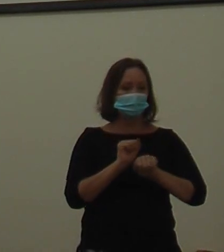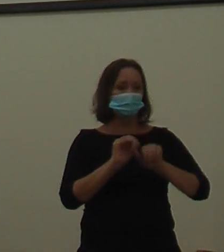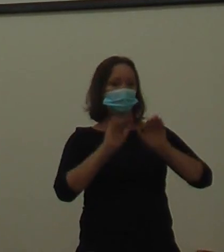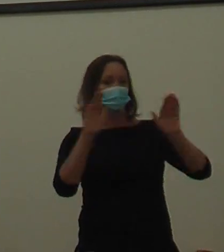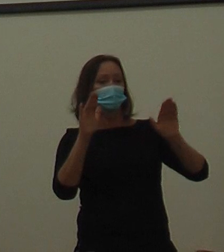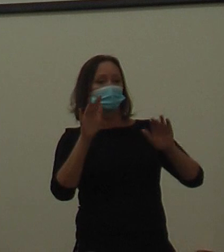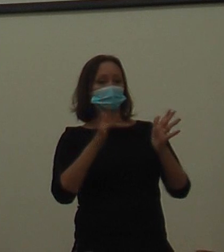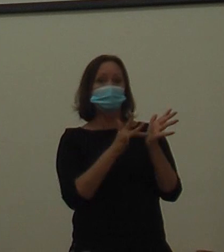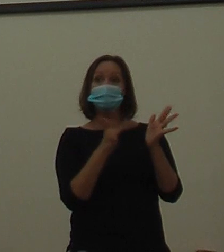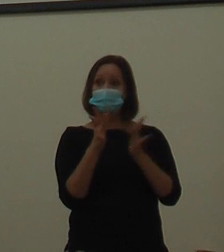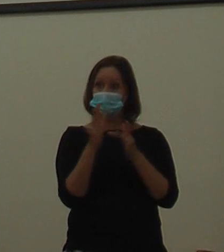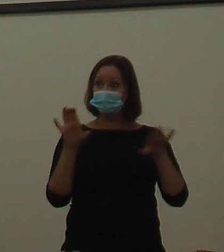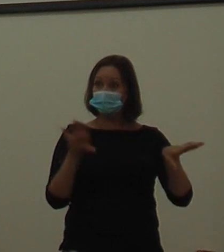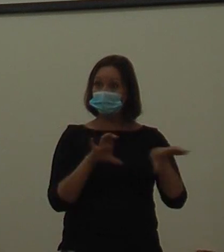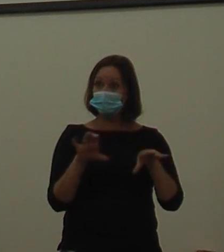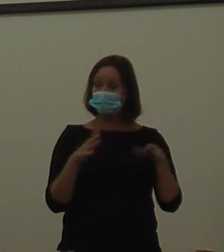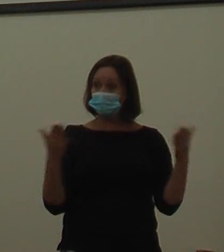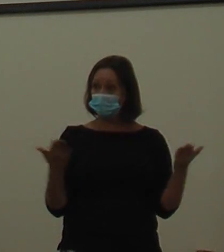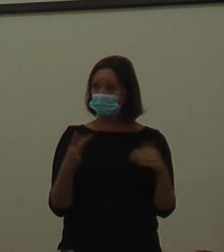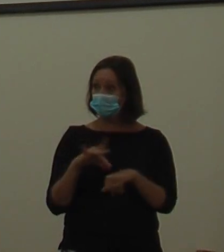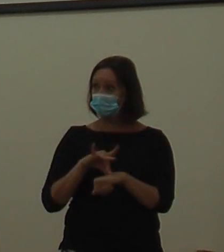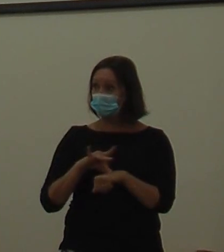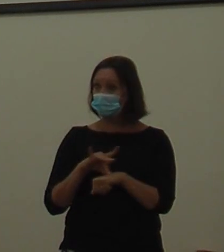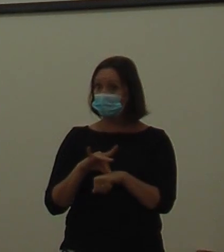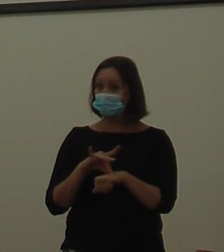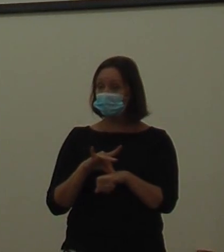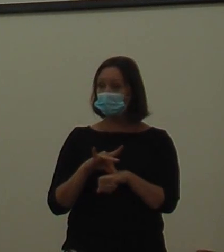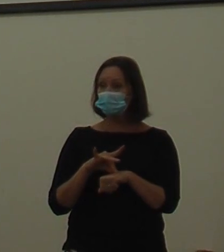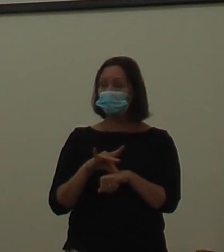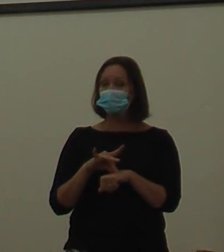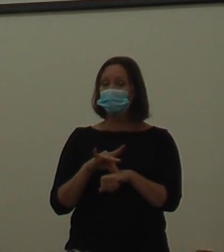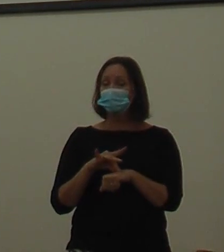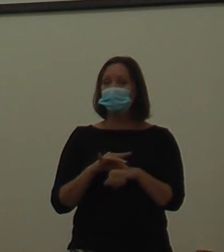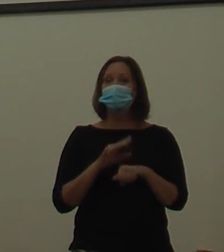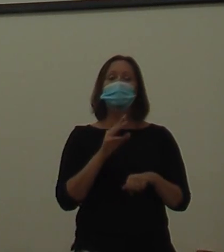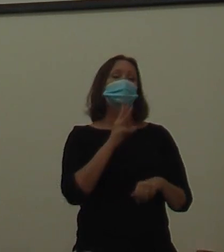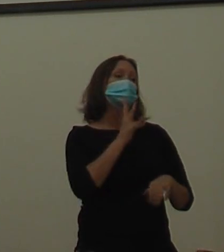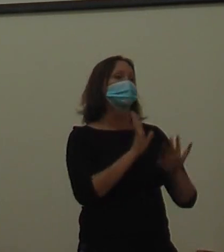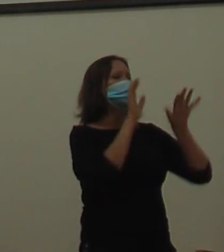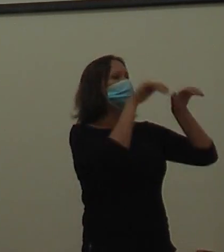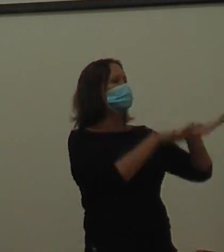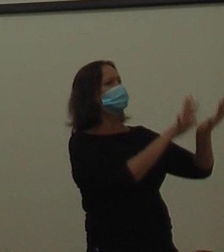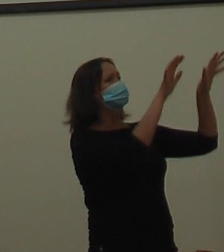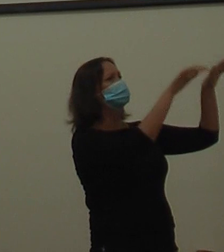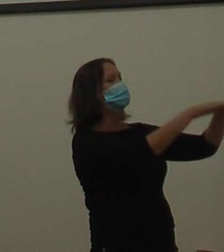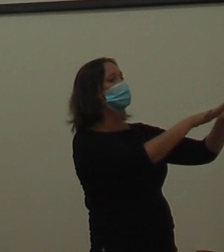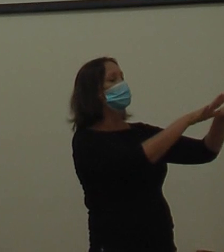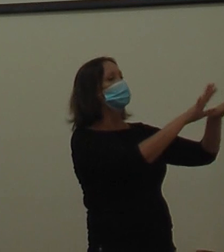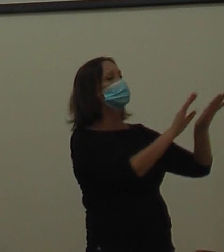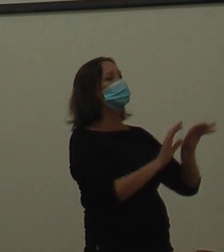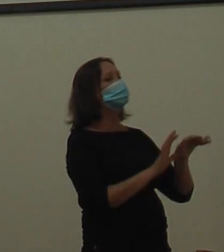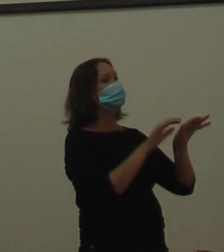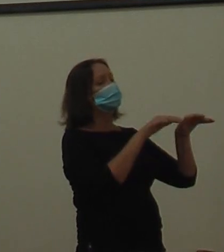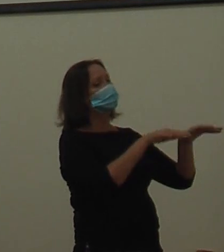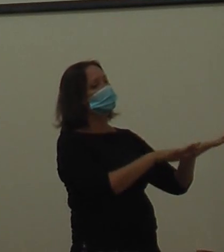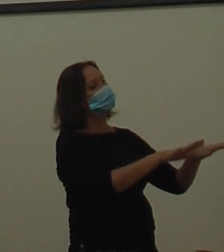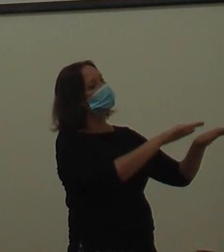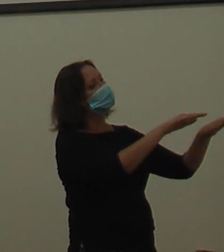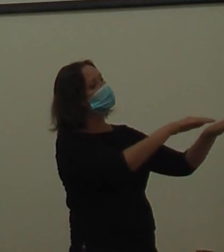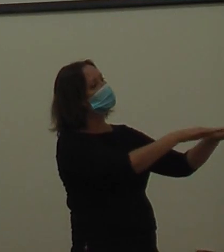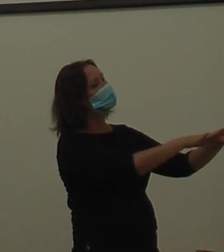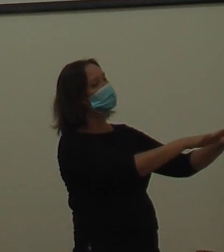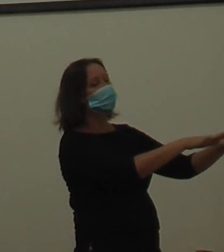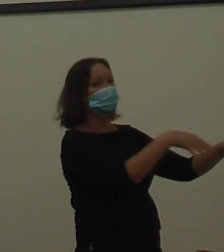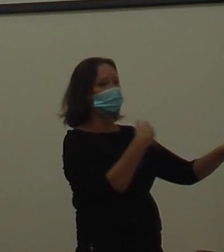Jesus performed while he was here on earth was the calming of the sea. And one of the men said to him at that